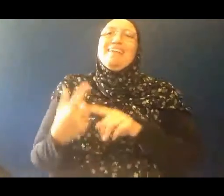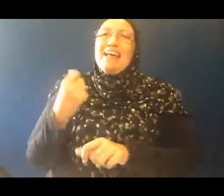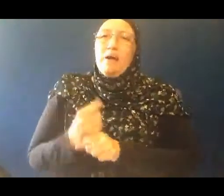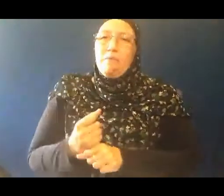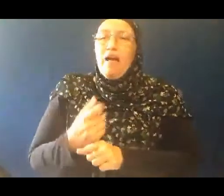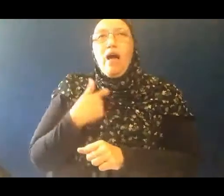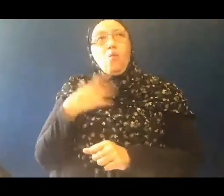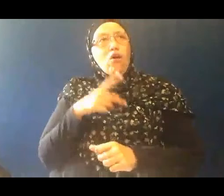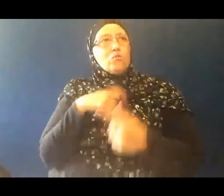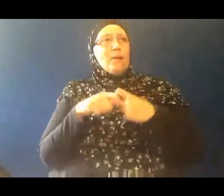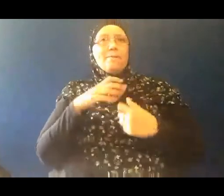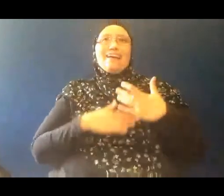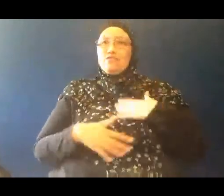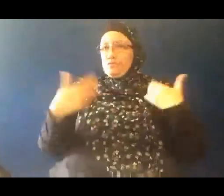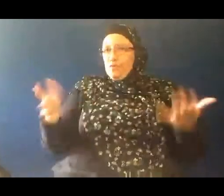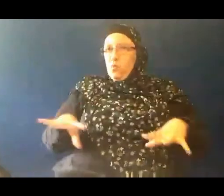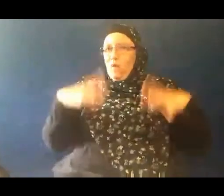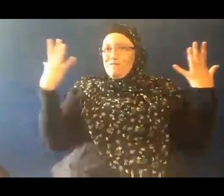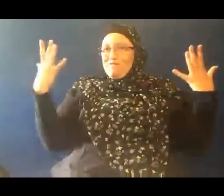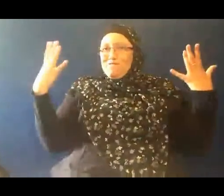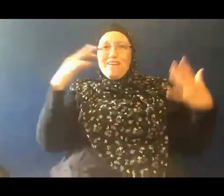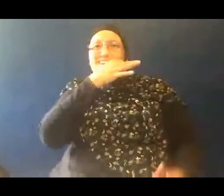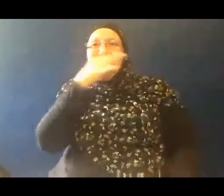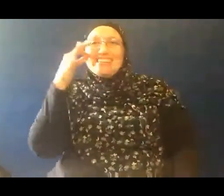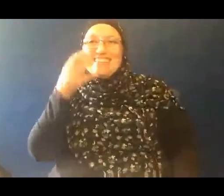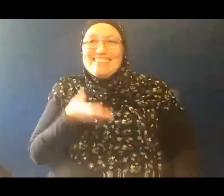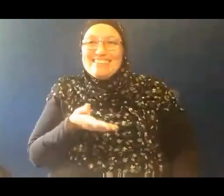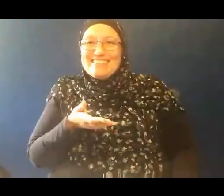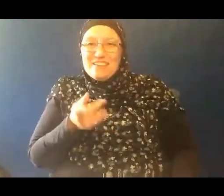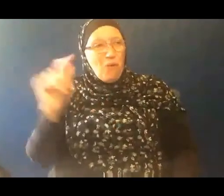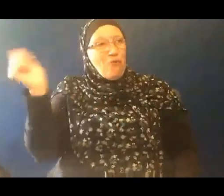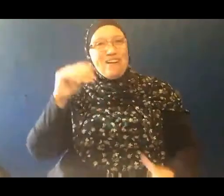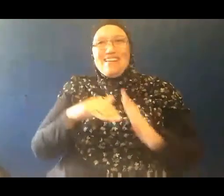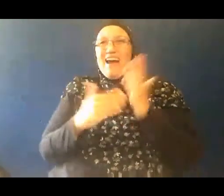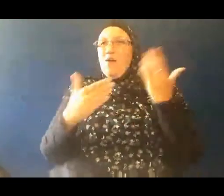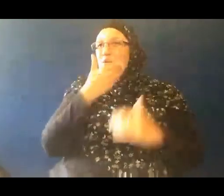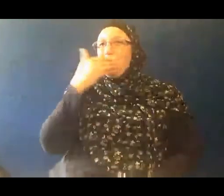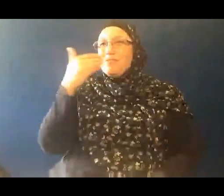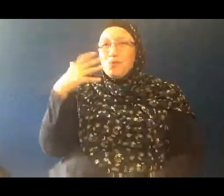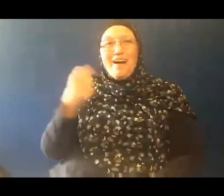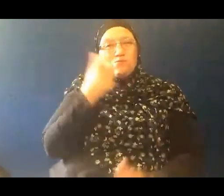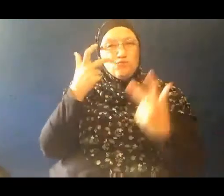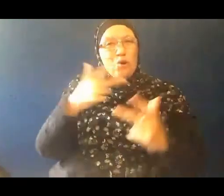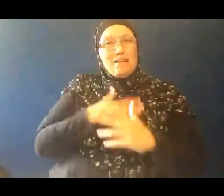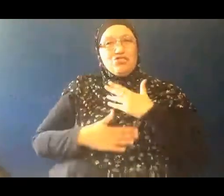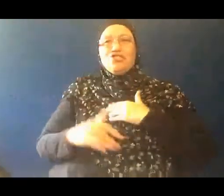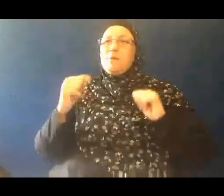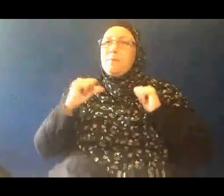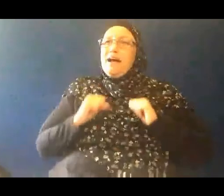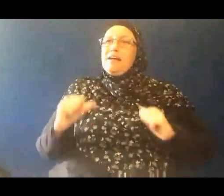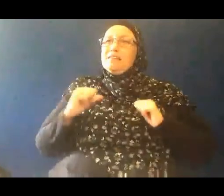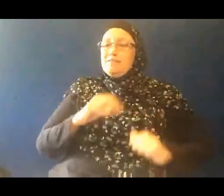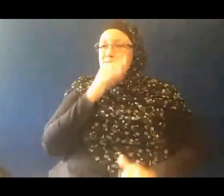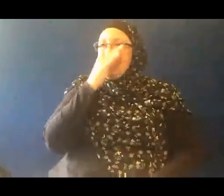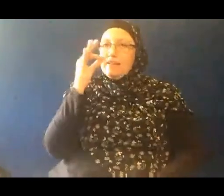want to be patient. There you go. You are already in the field of patience in the month of Ramadan. Just practice fasting